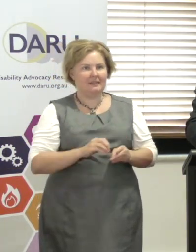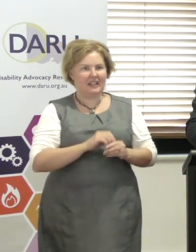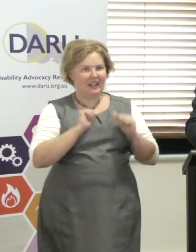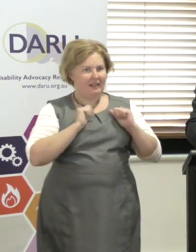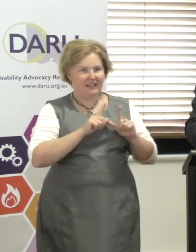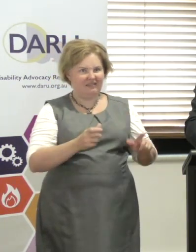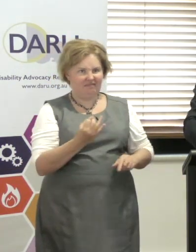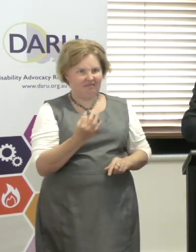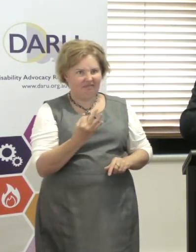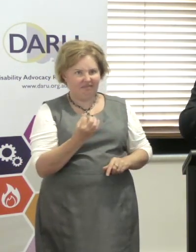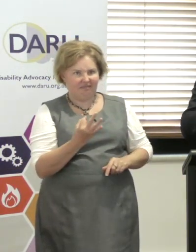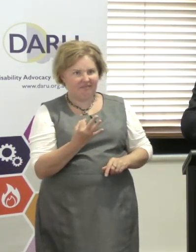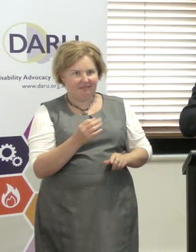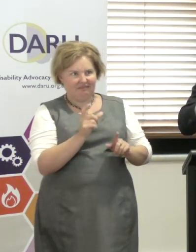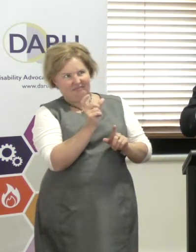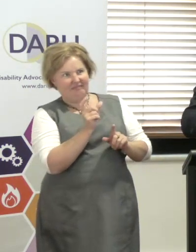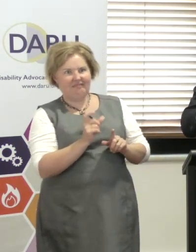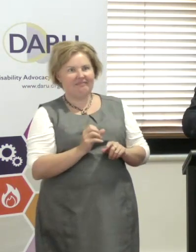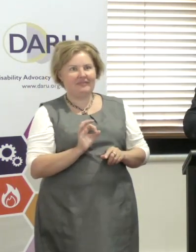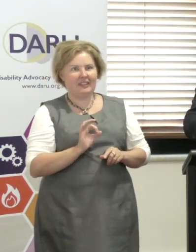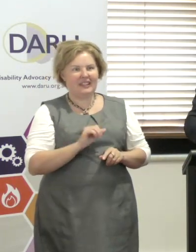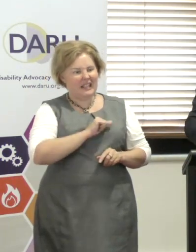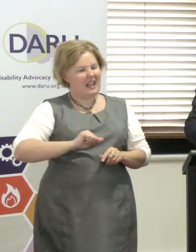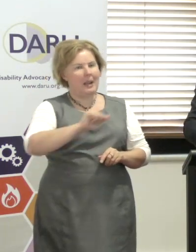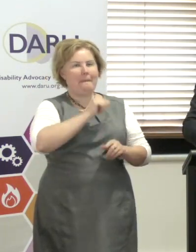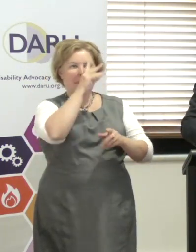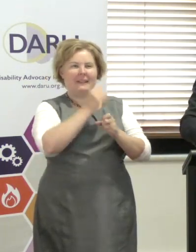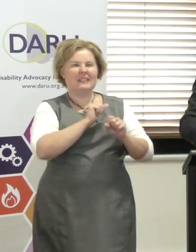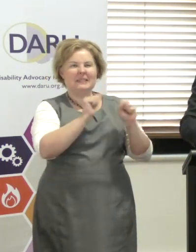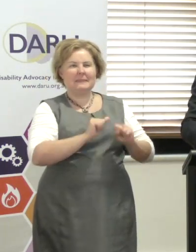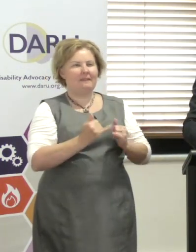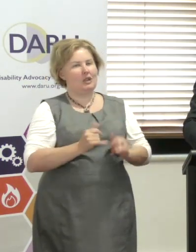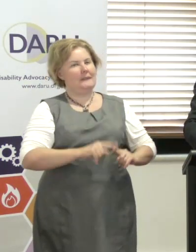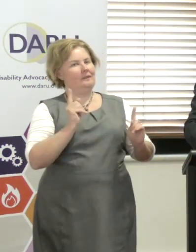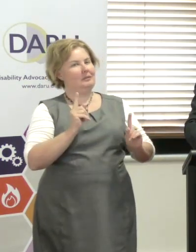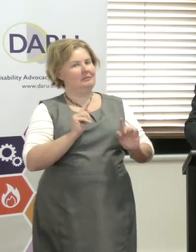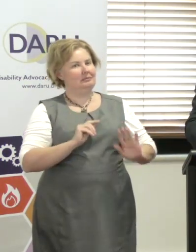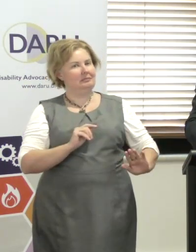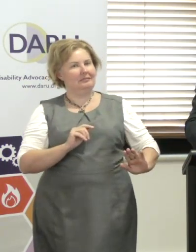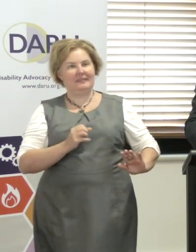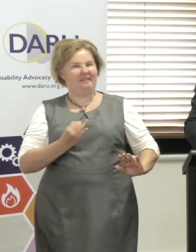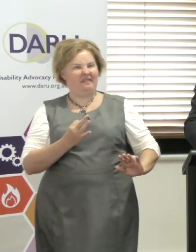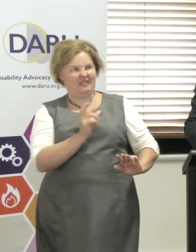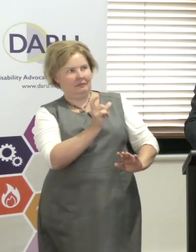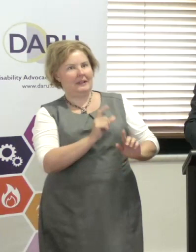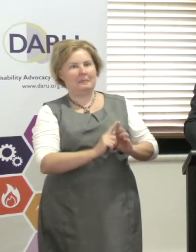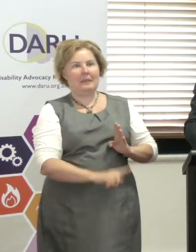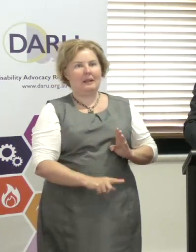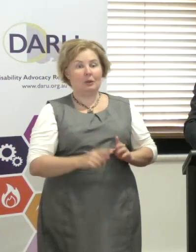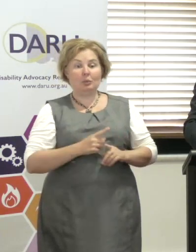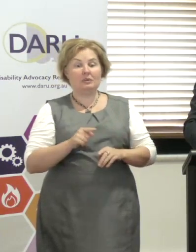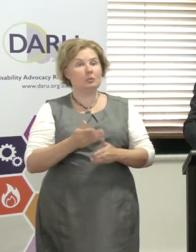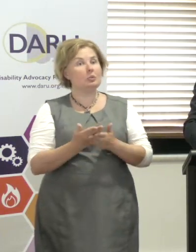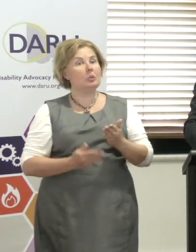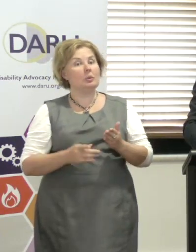in many cases kind of like a different belief system that we have. So we talk about this story as being